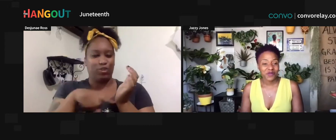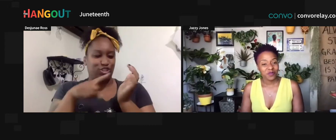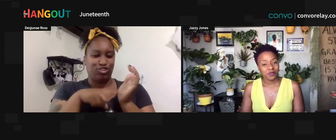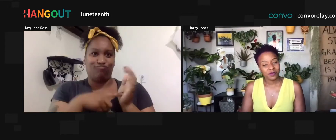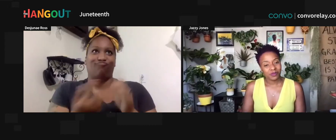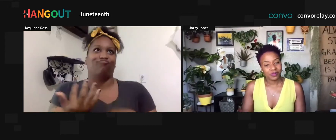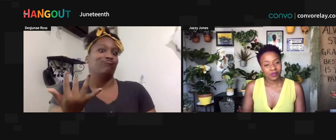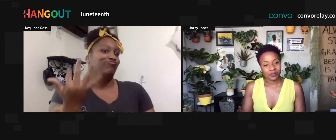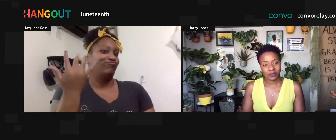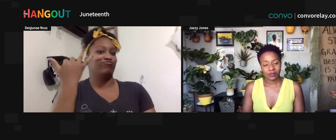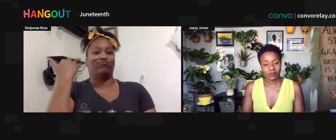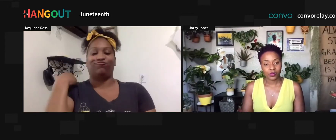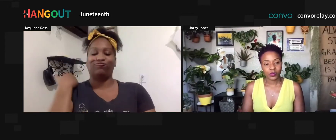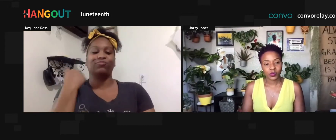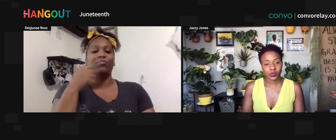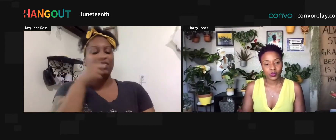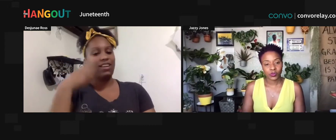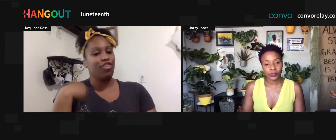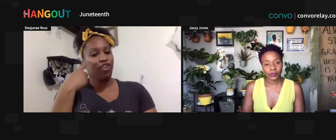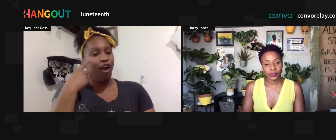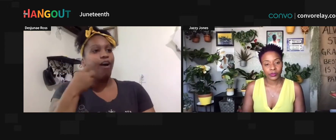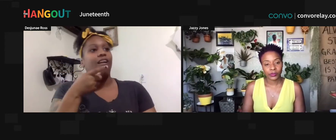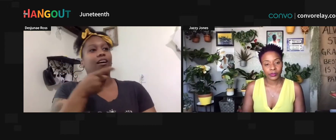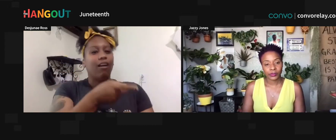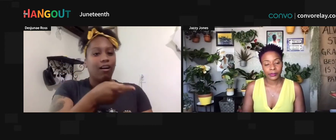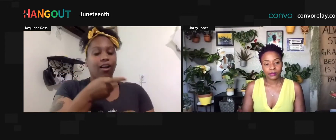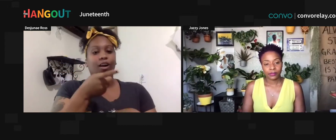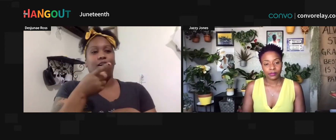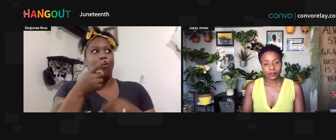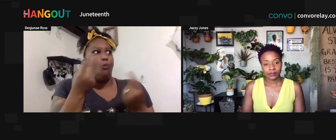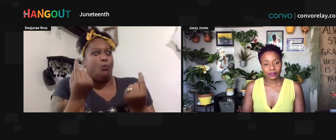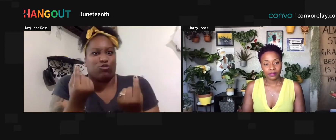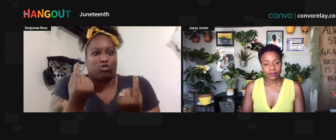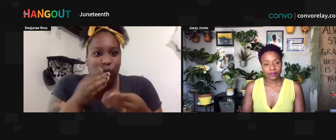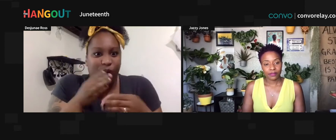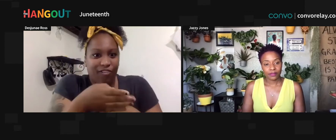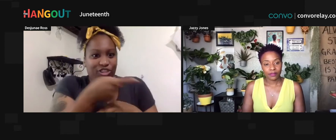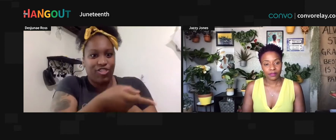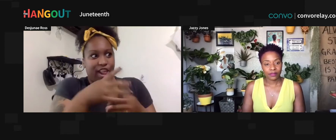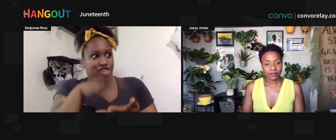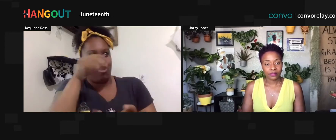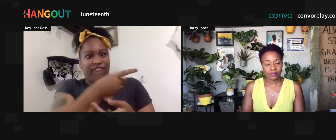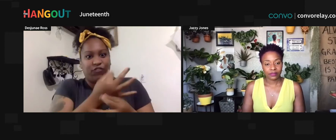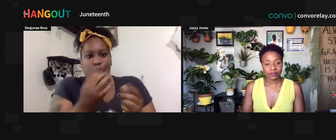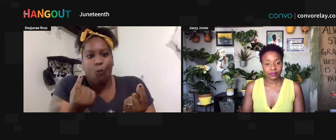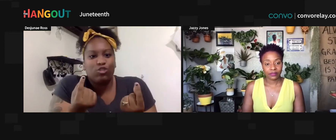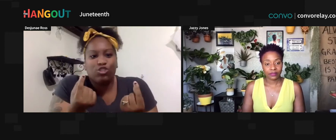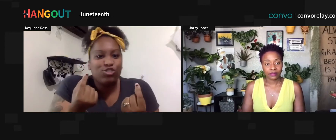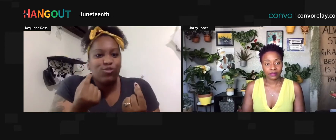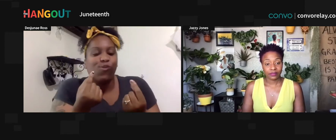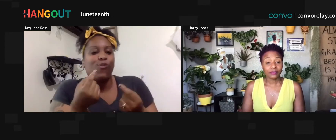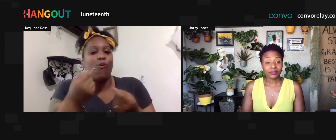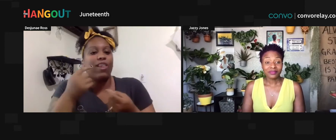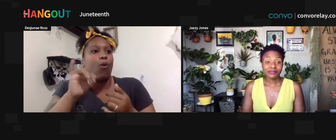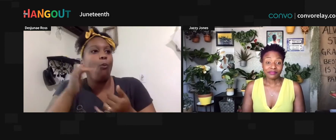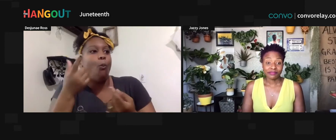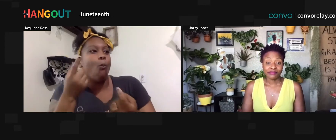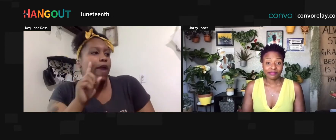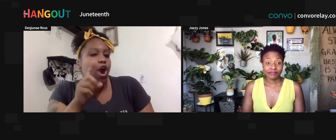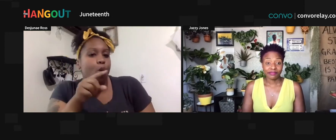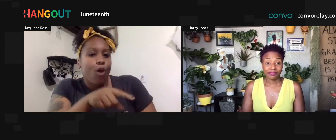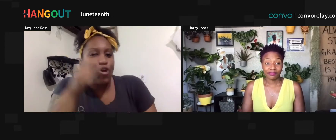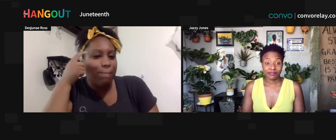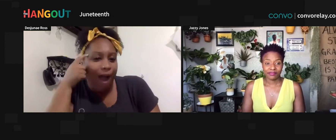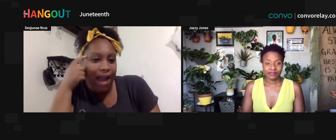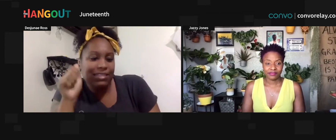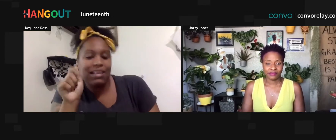of Dodge. I was doing some research not too long ago, and I'm wondering, right, after one knows that they're